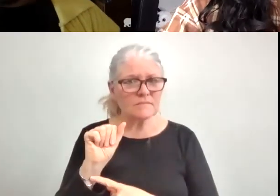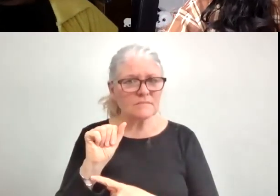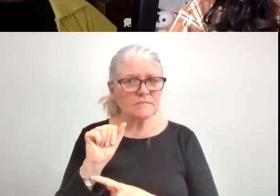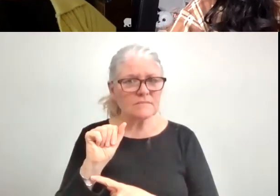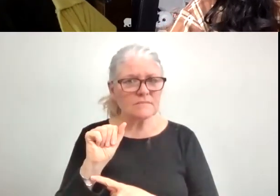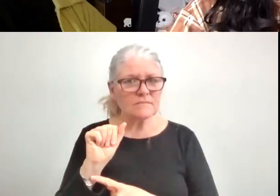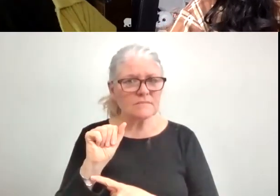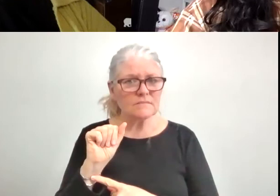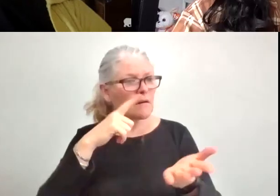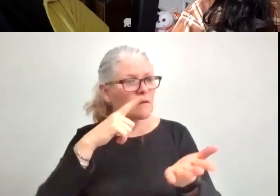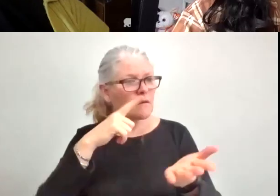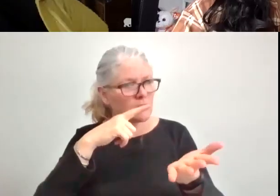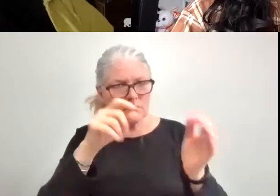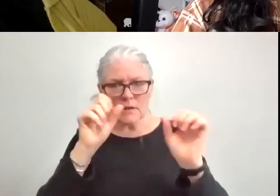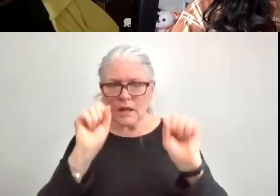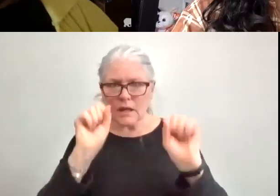for.